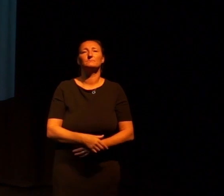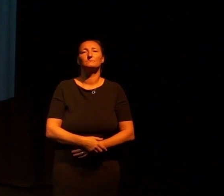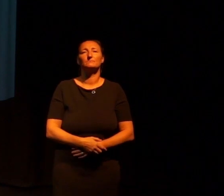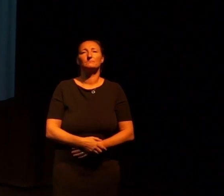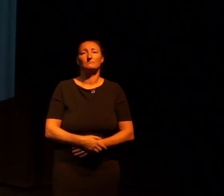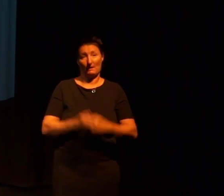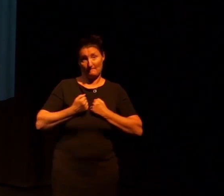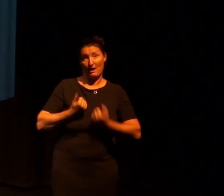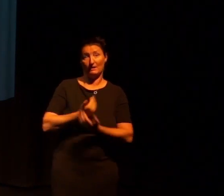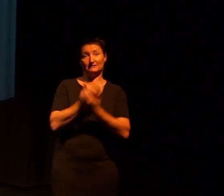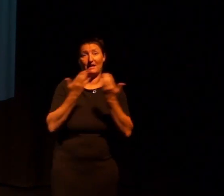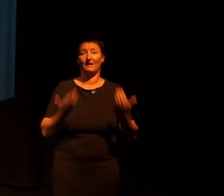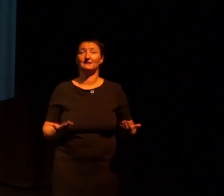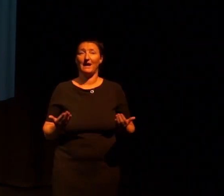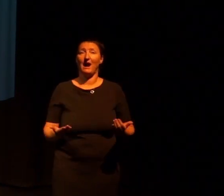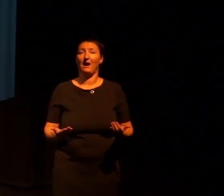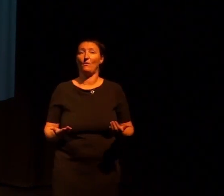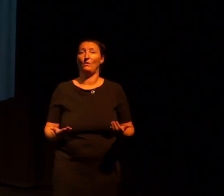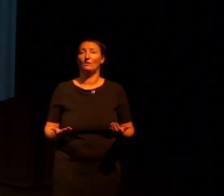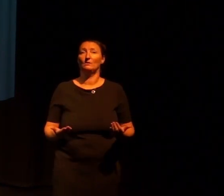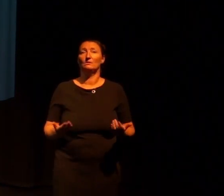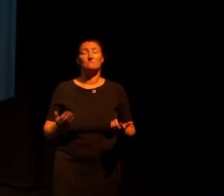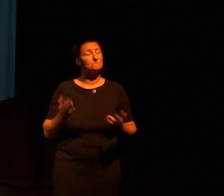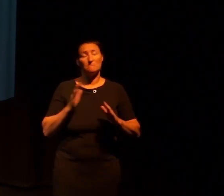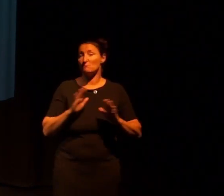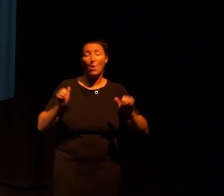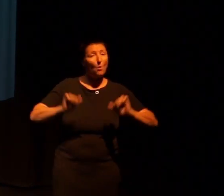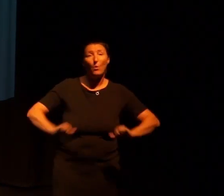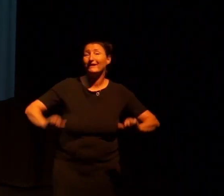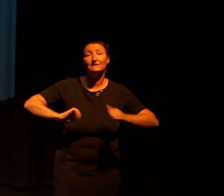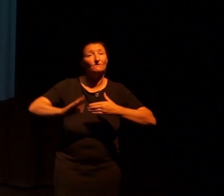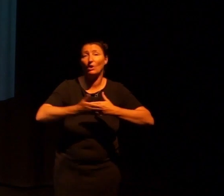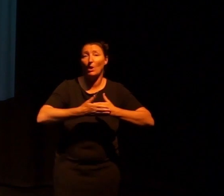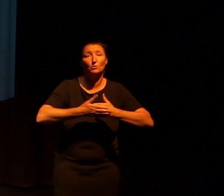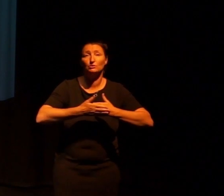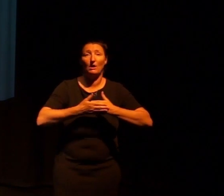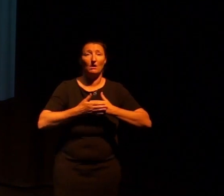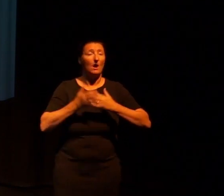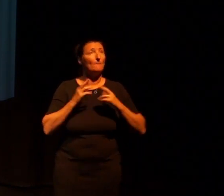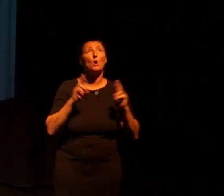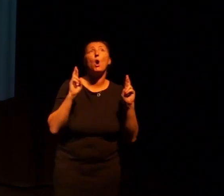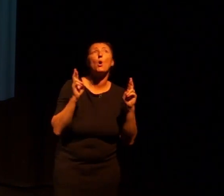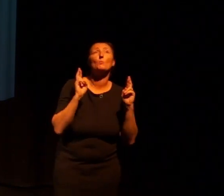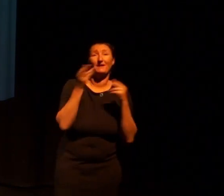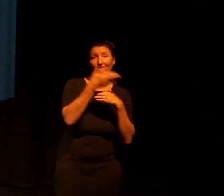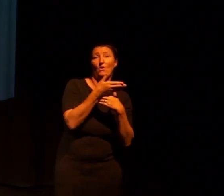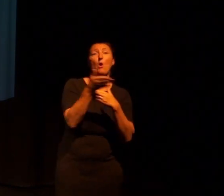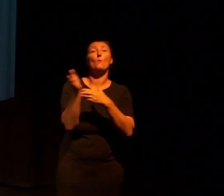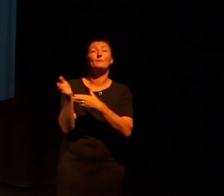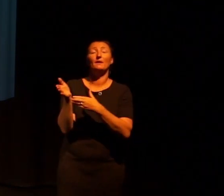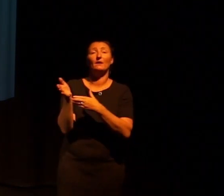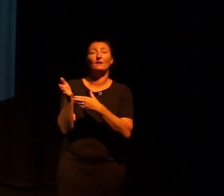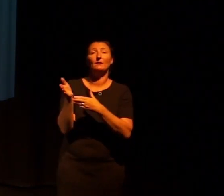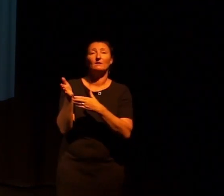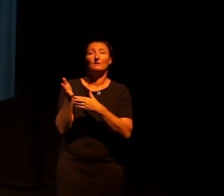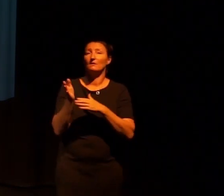My days now are spent not awaiting any closure, not hoping for an opening,